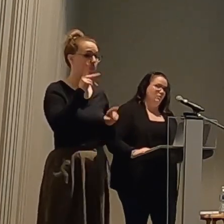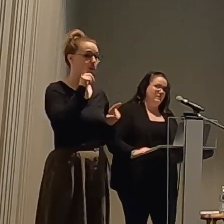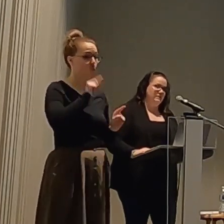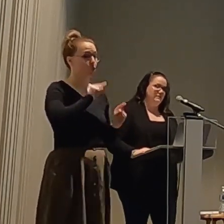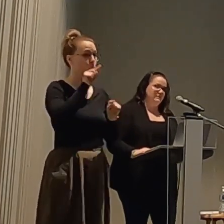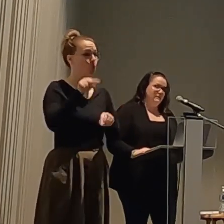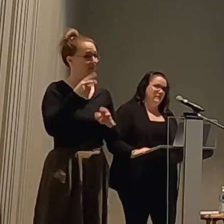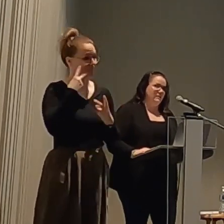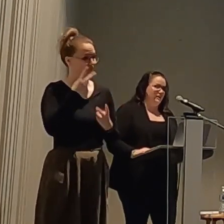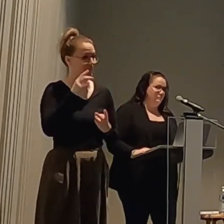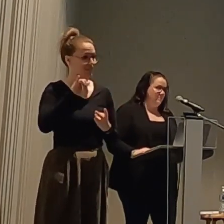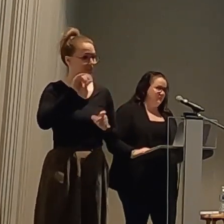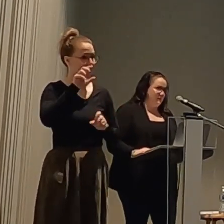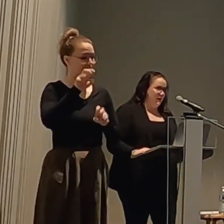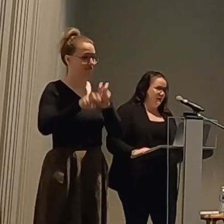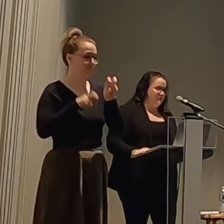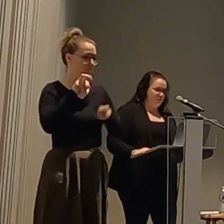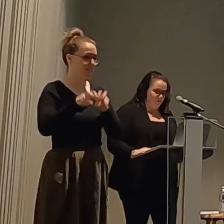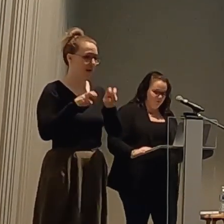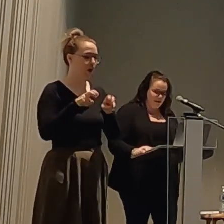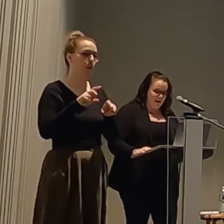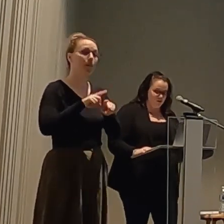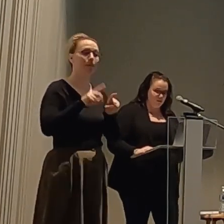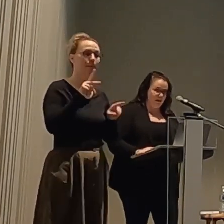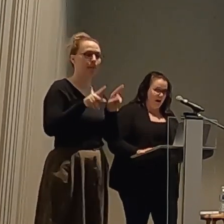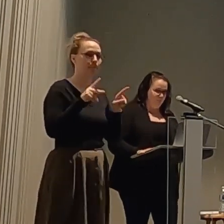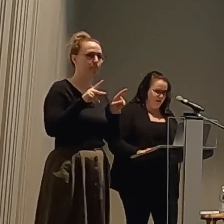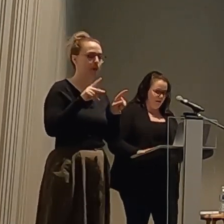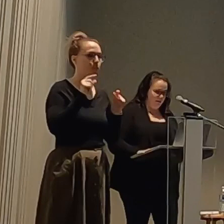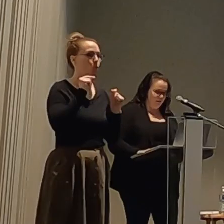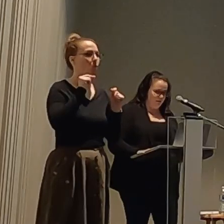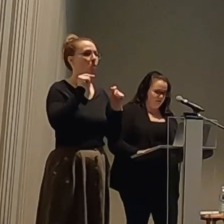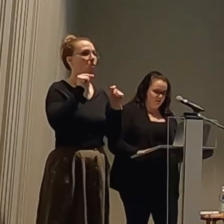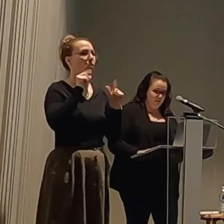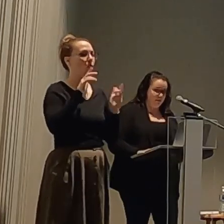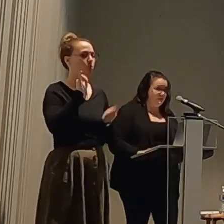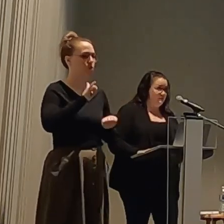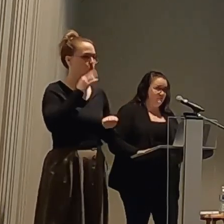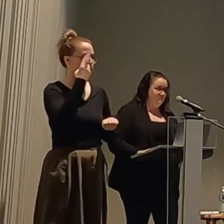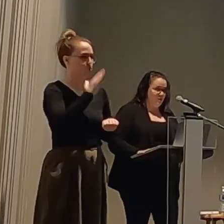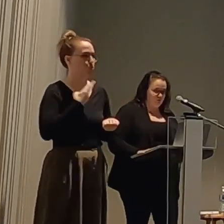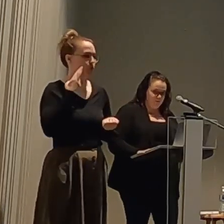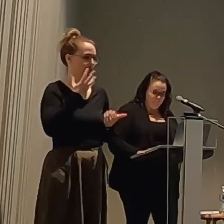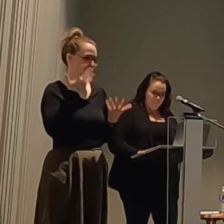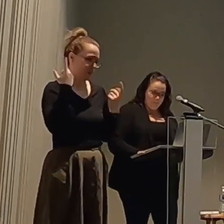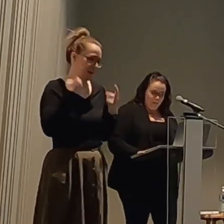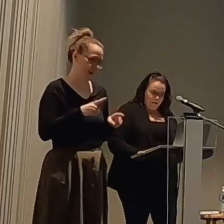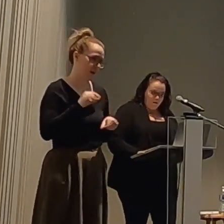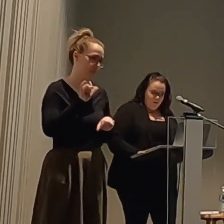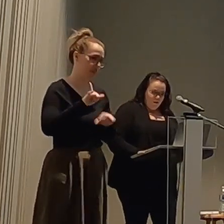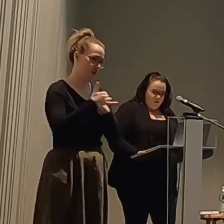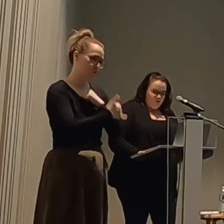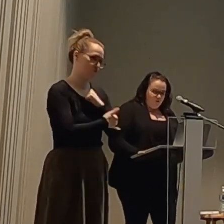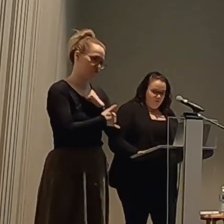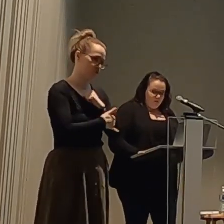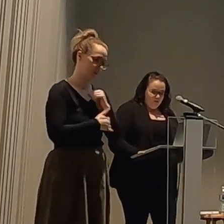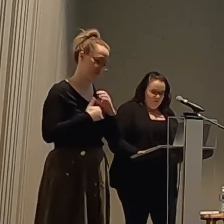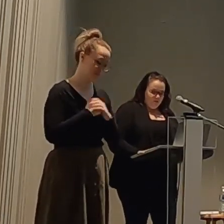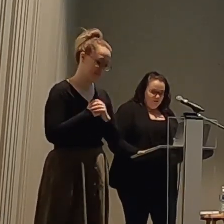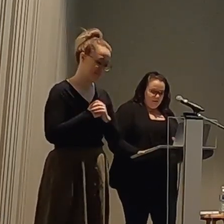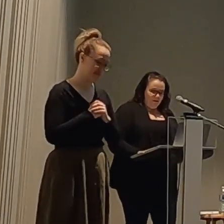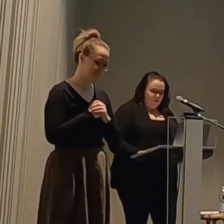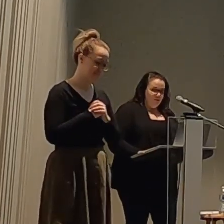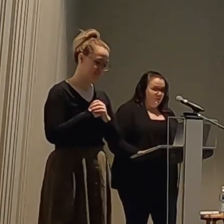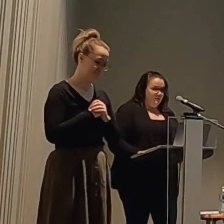and it opened a lot of people's eyes to what was actually happening in this country.